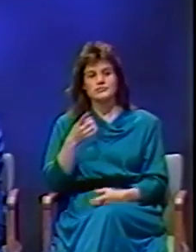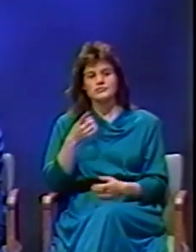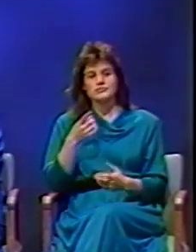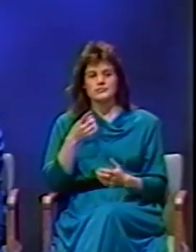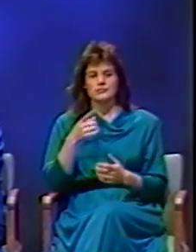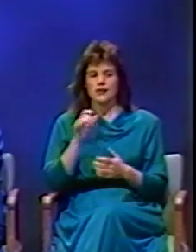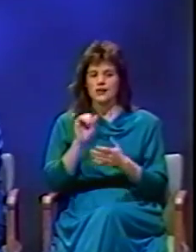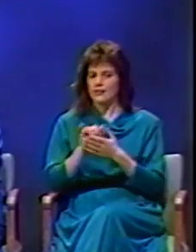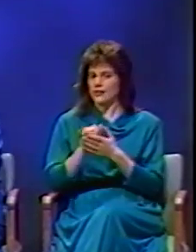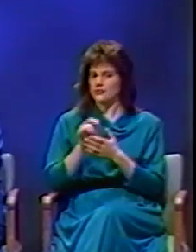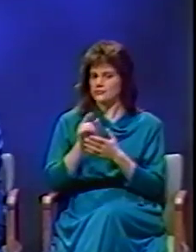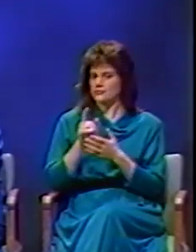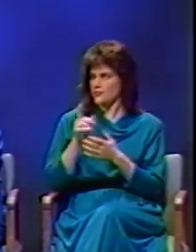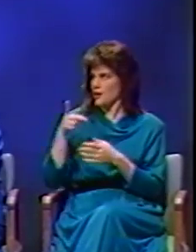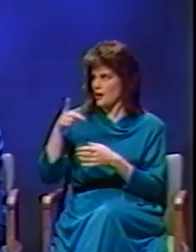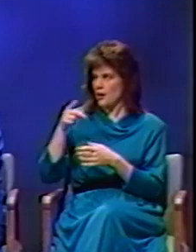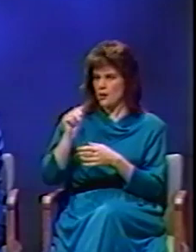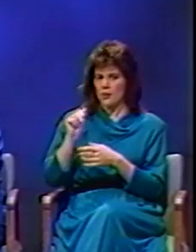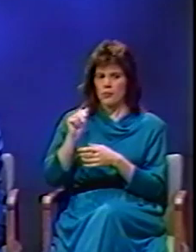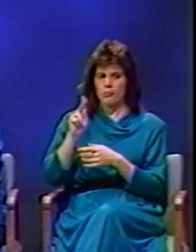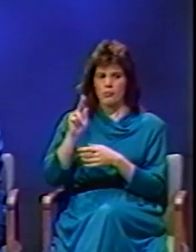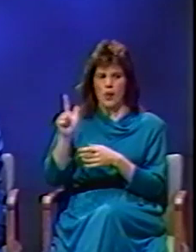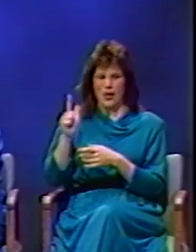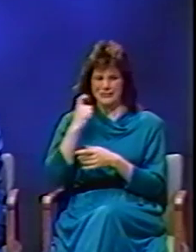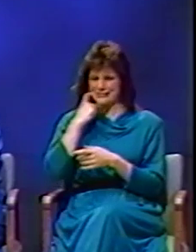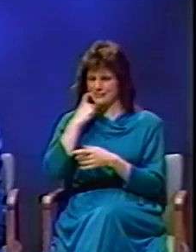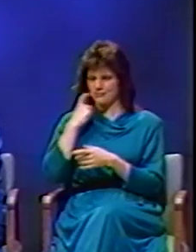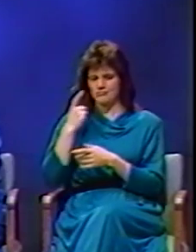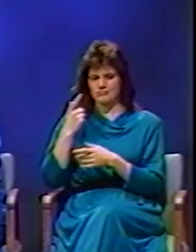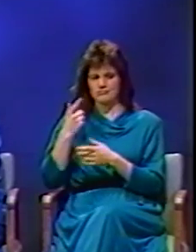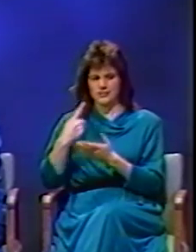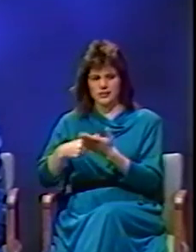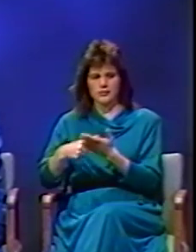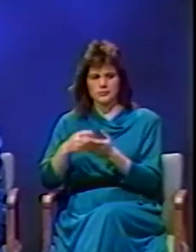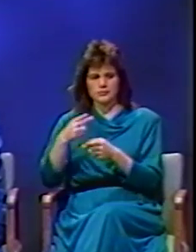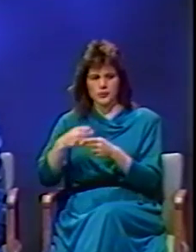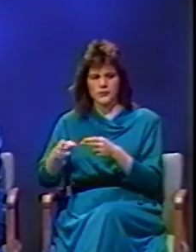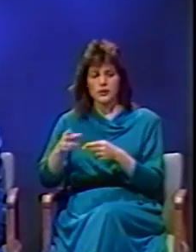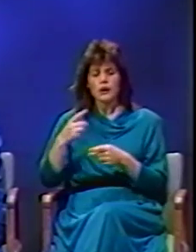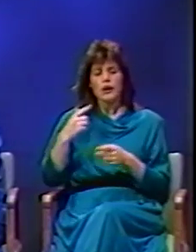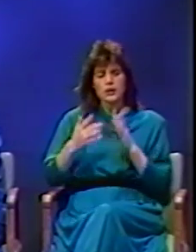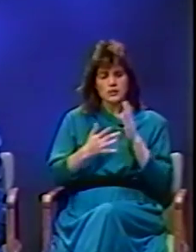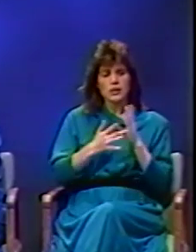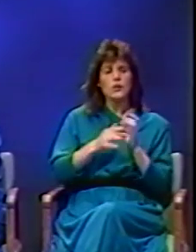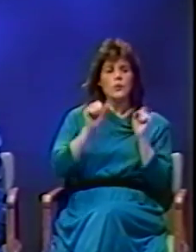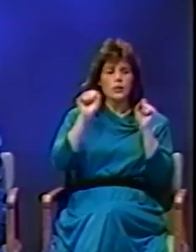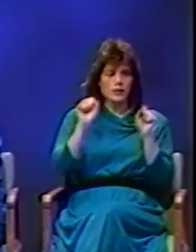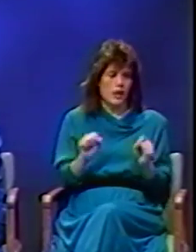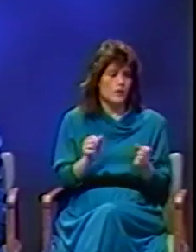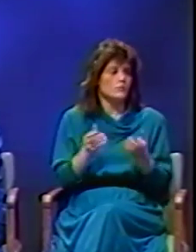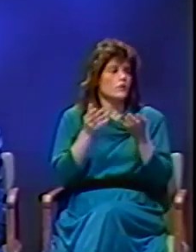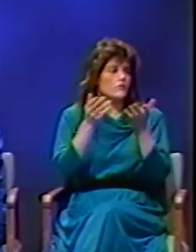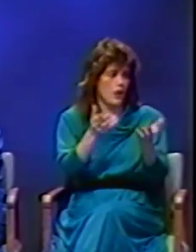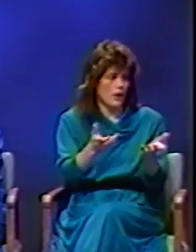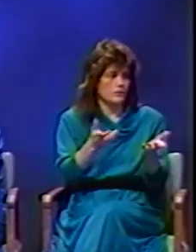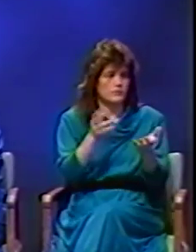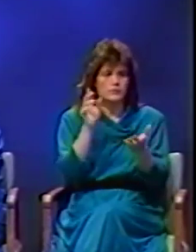one that Paul addressed a little bit earlier. We are technically capable of providing the service and would like very much to provide the